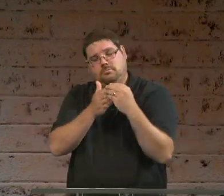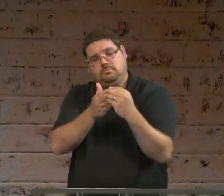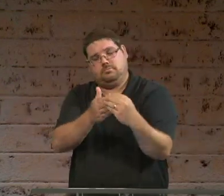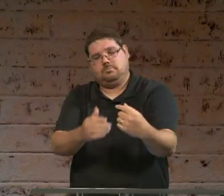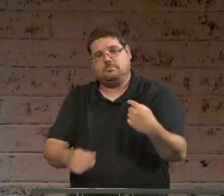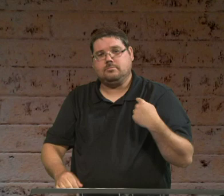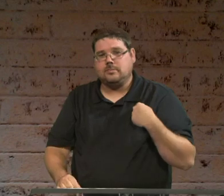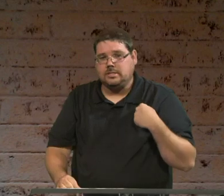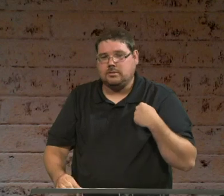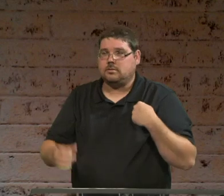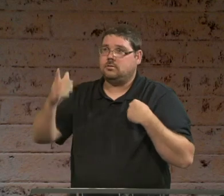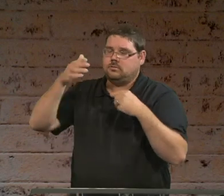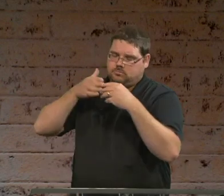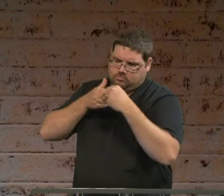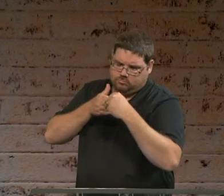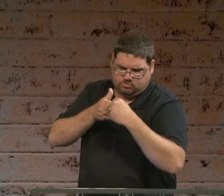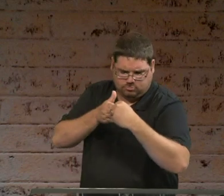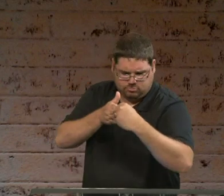God's hands will lead me.